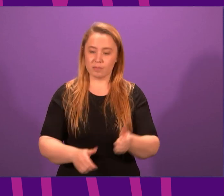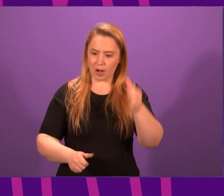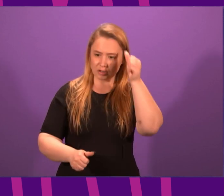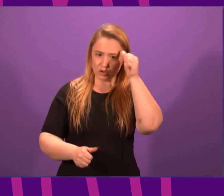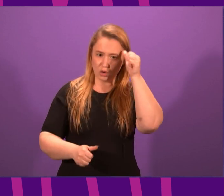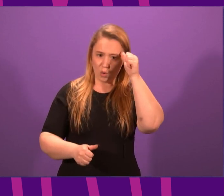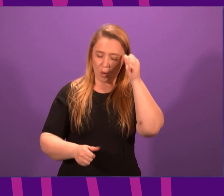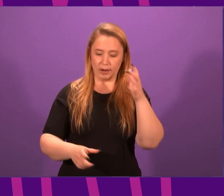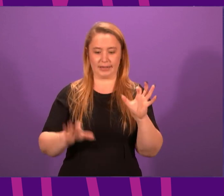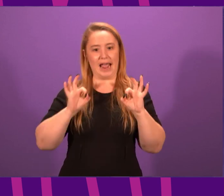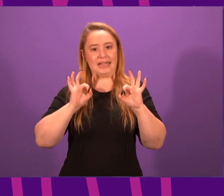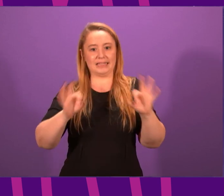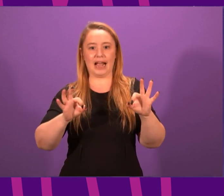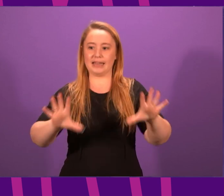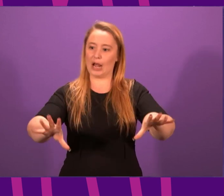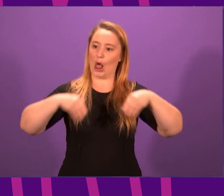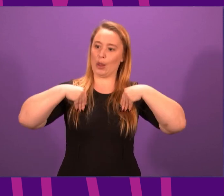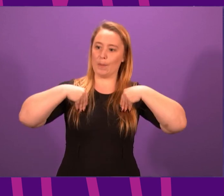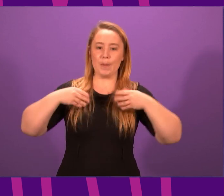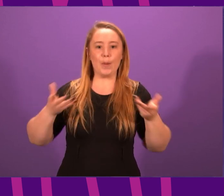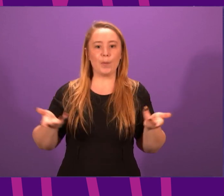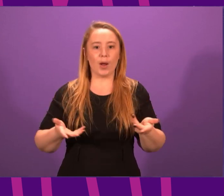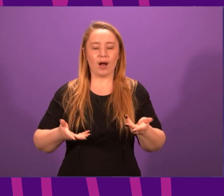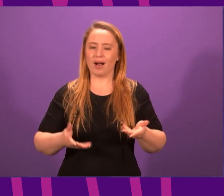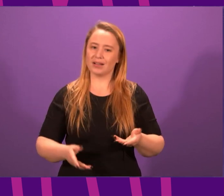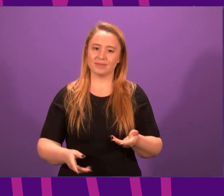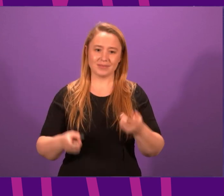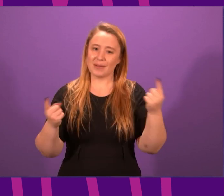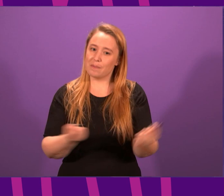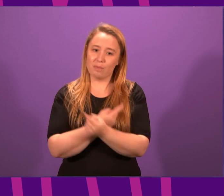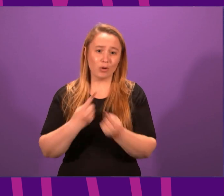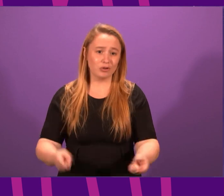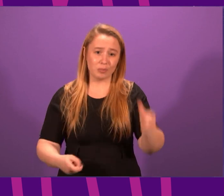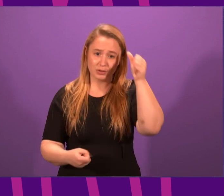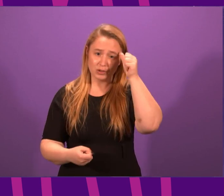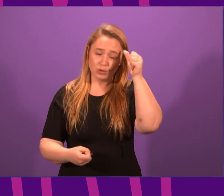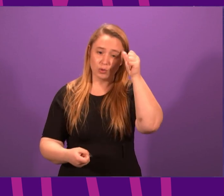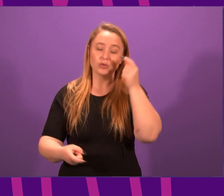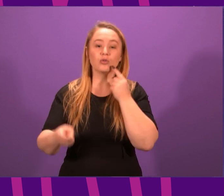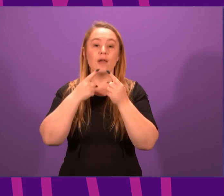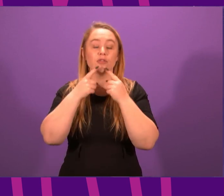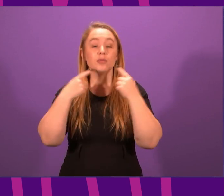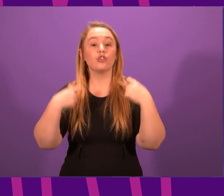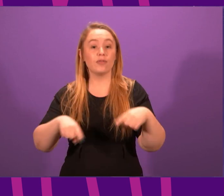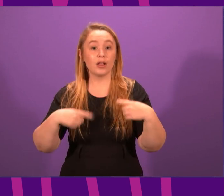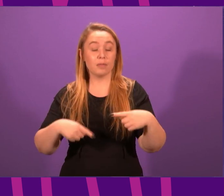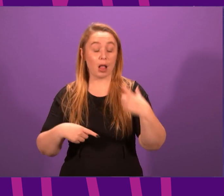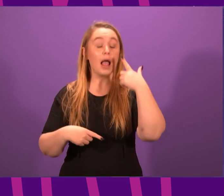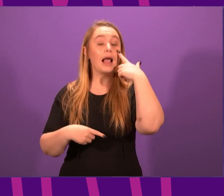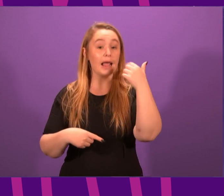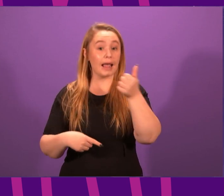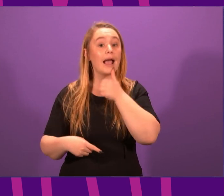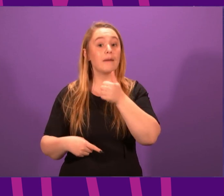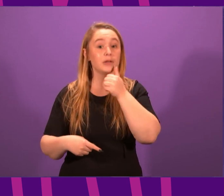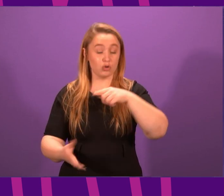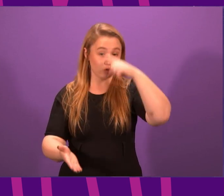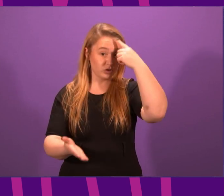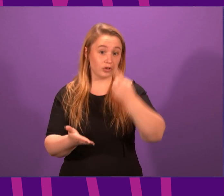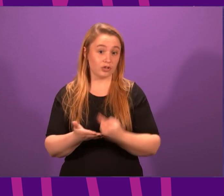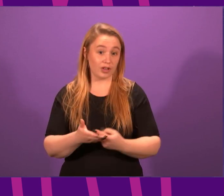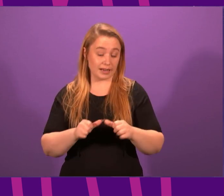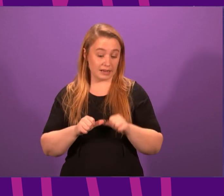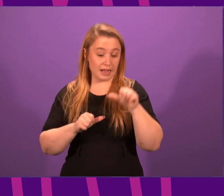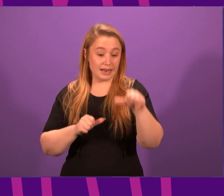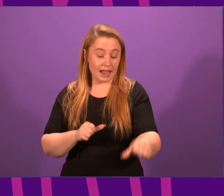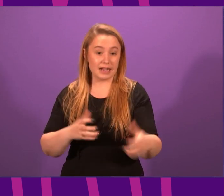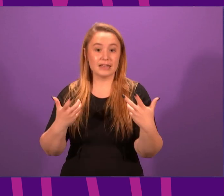know precisely where they contracted the virus. And so the information that we have available can be used as a basis for deciding how best